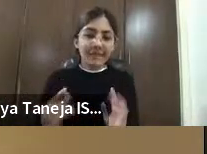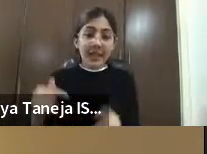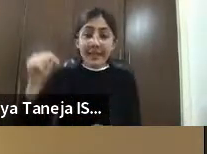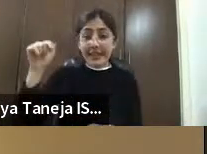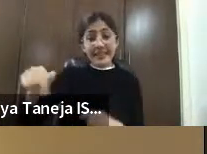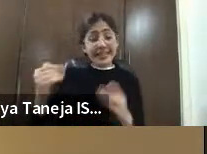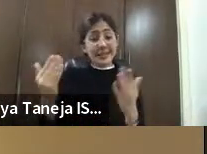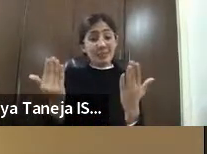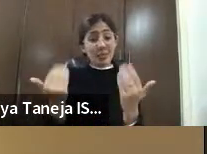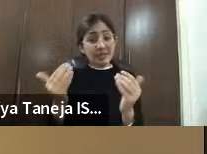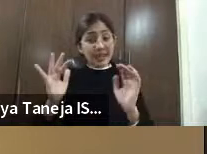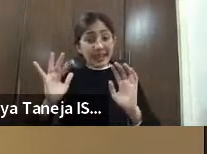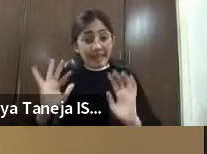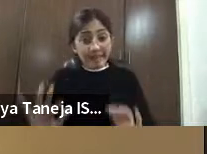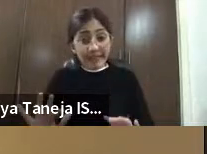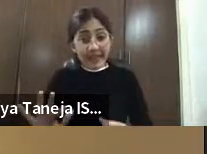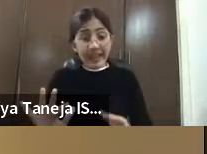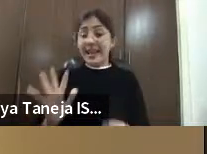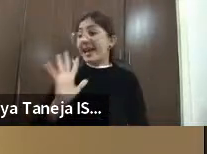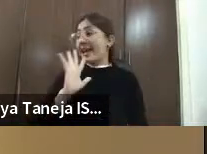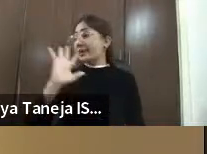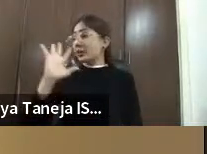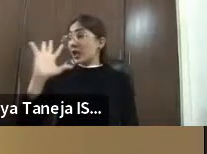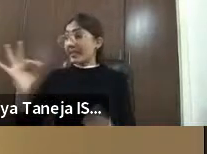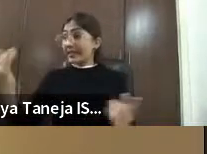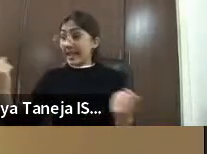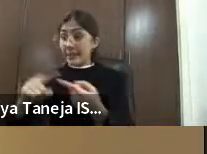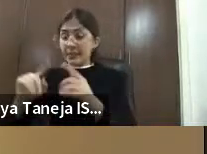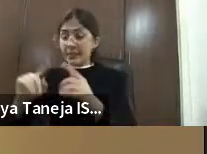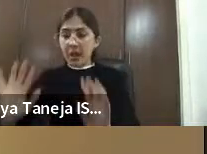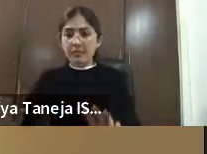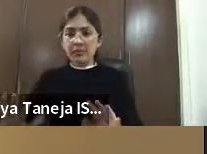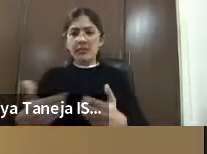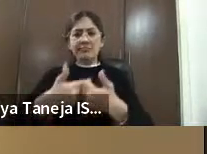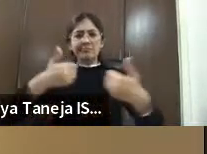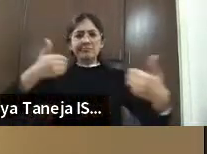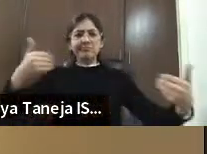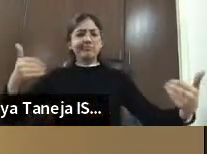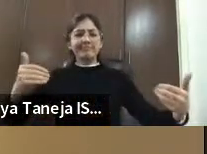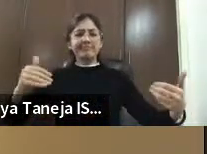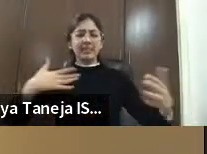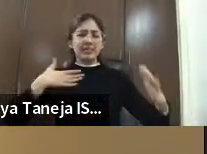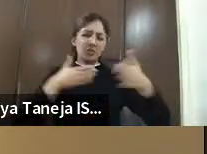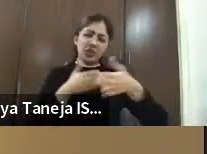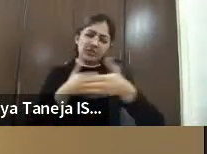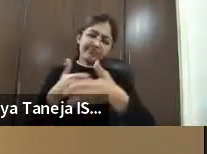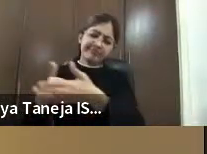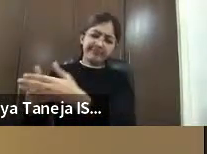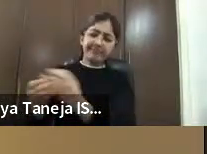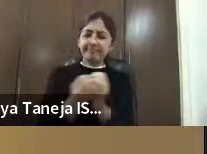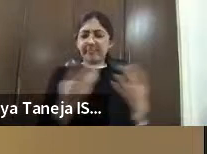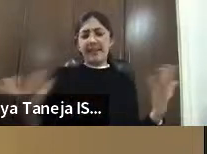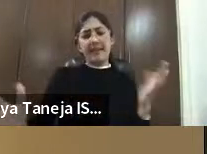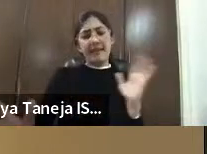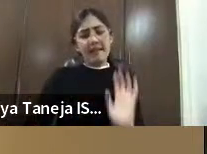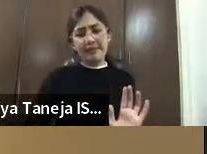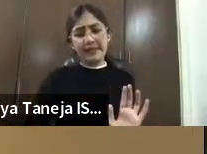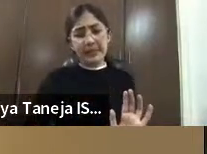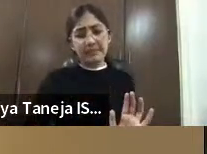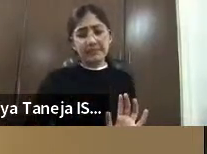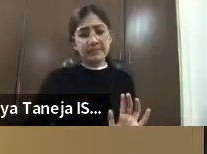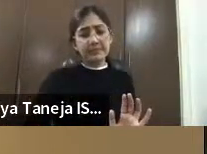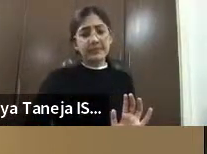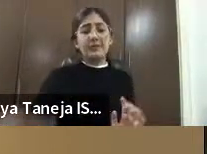possibility and reality, there is a huge distance full of challenges. To cover that